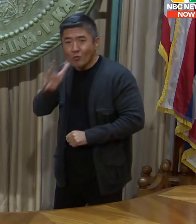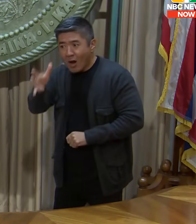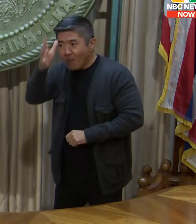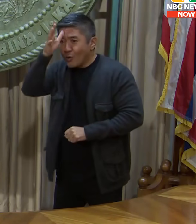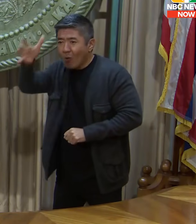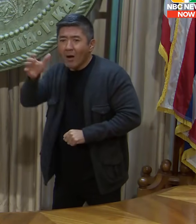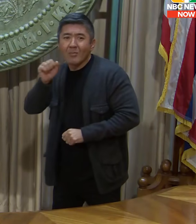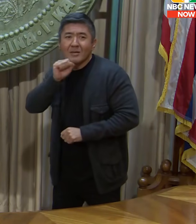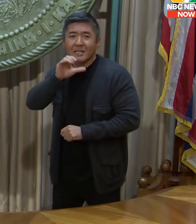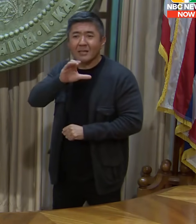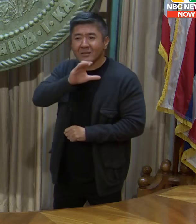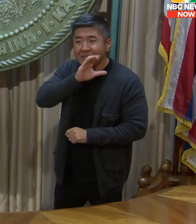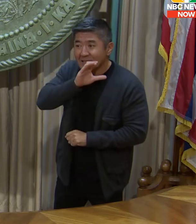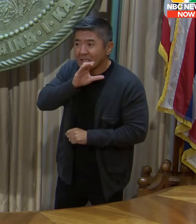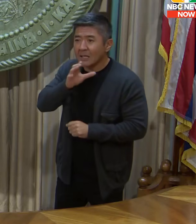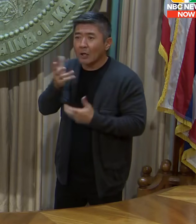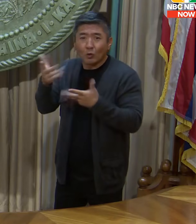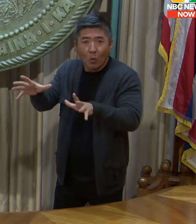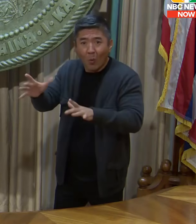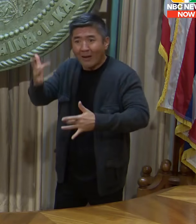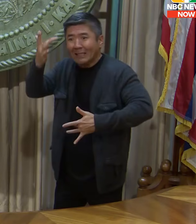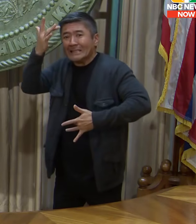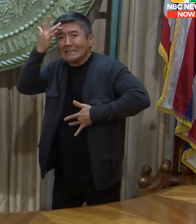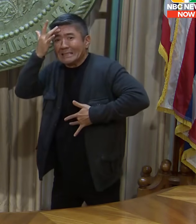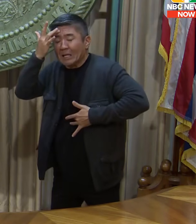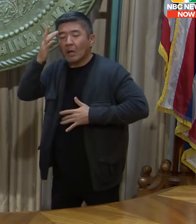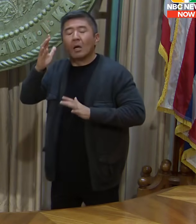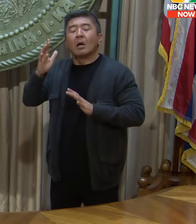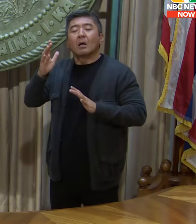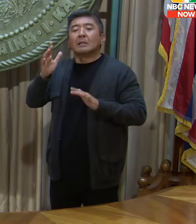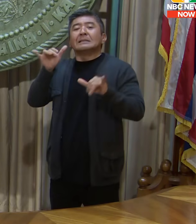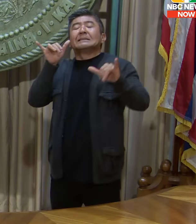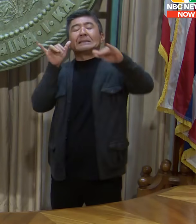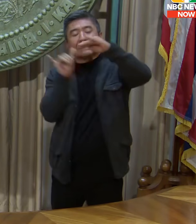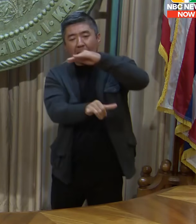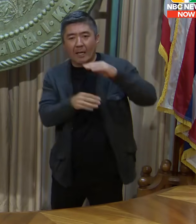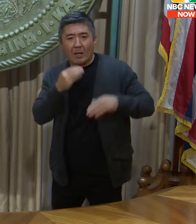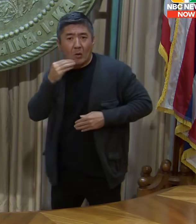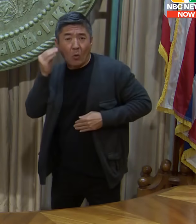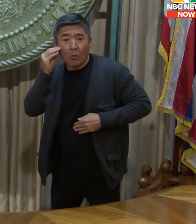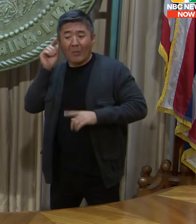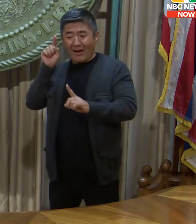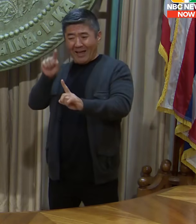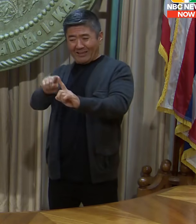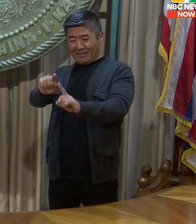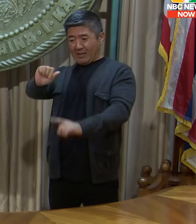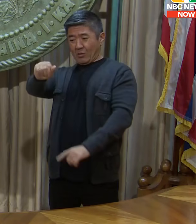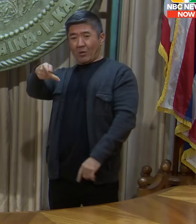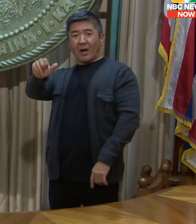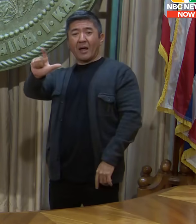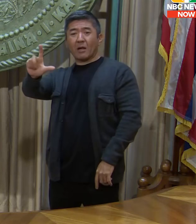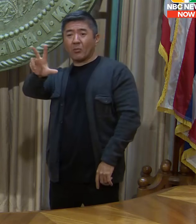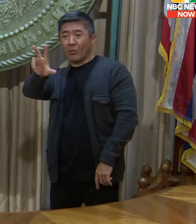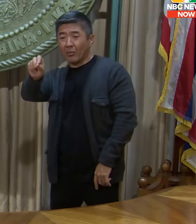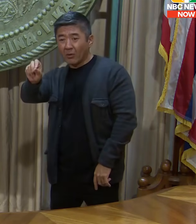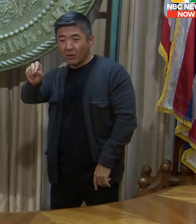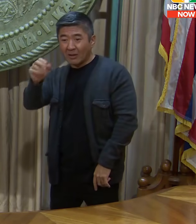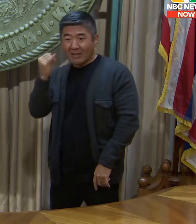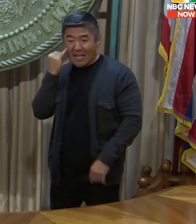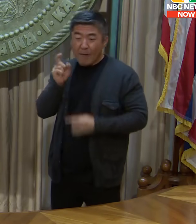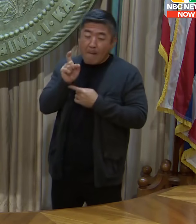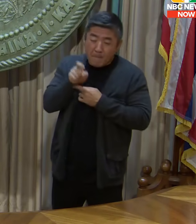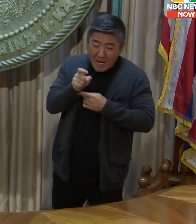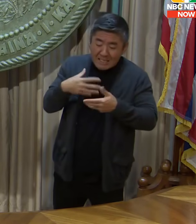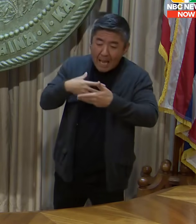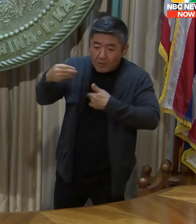stay at home and listen to what the governor asked us to do through April 30th. Only go out when you absolutely need to, because if our curve flattens